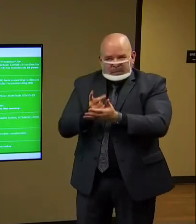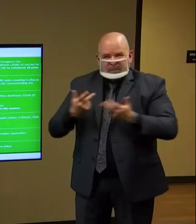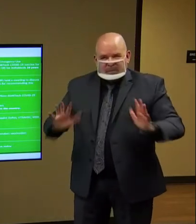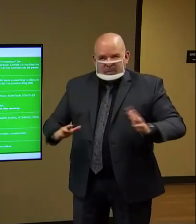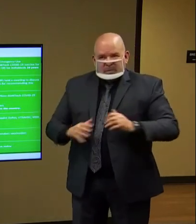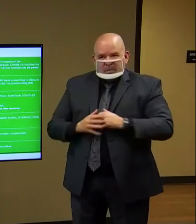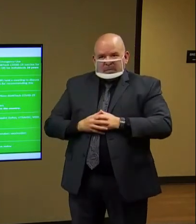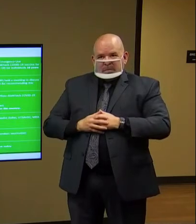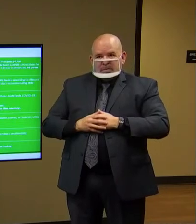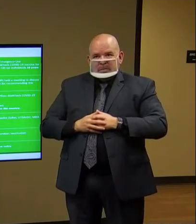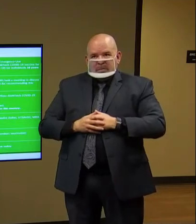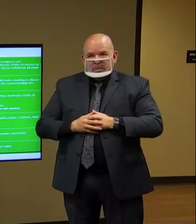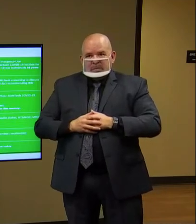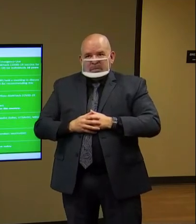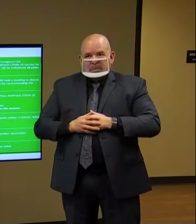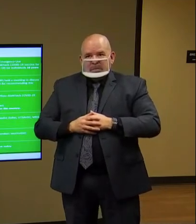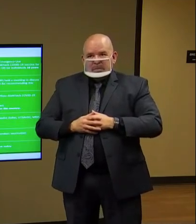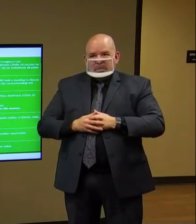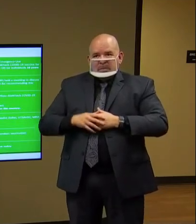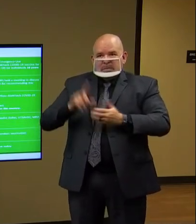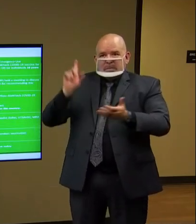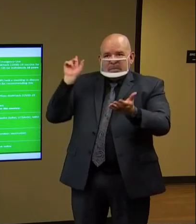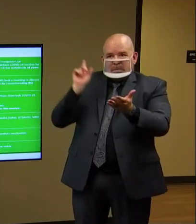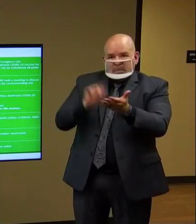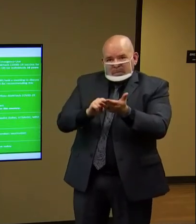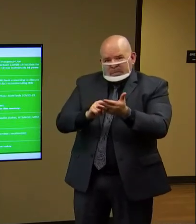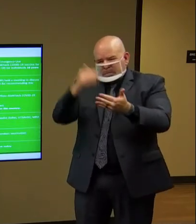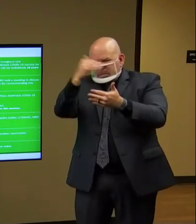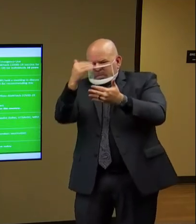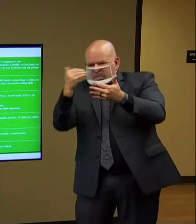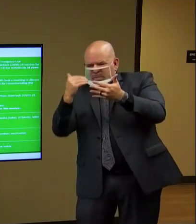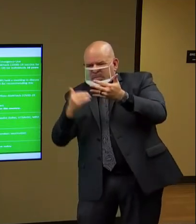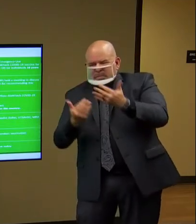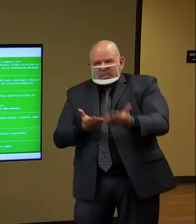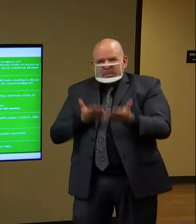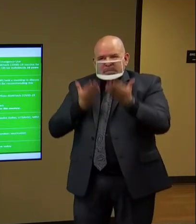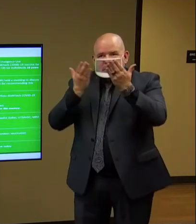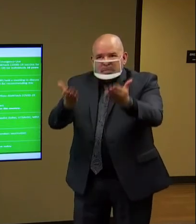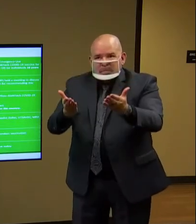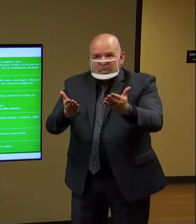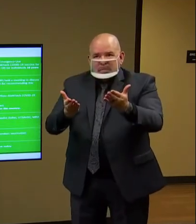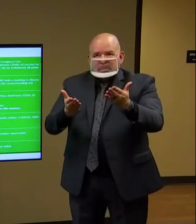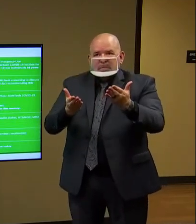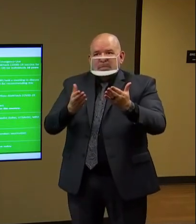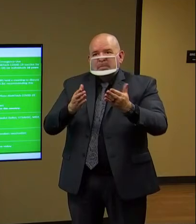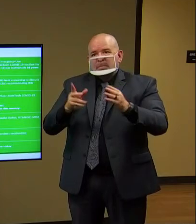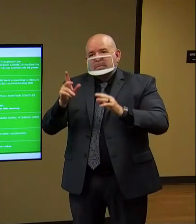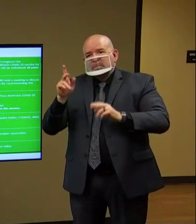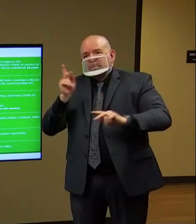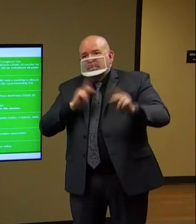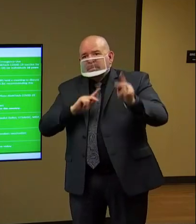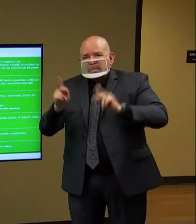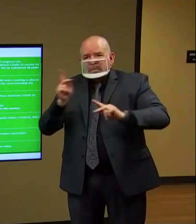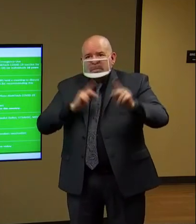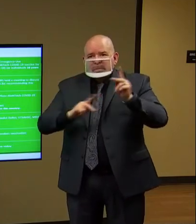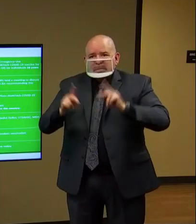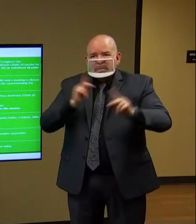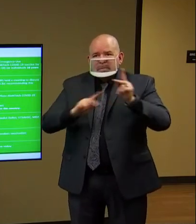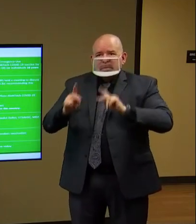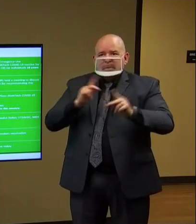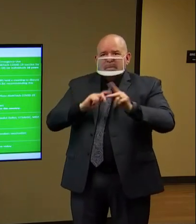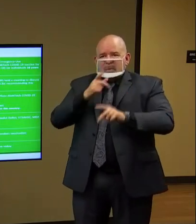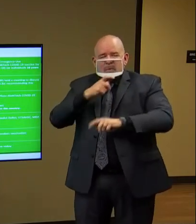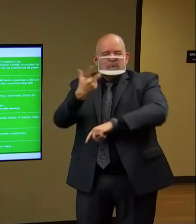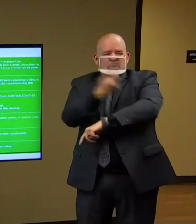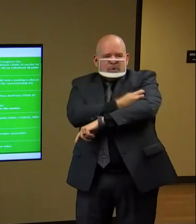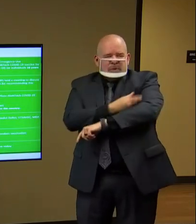13th, they issued the recommendations that it should be for persons 16 and older, 2 doses. And